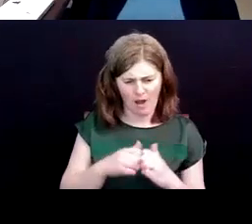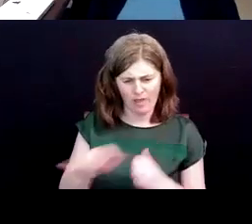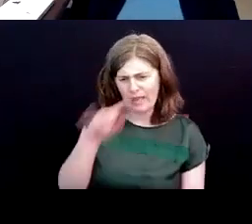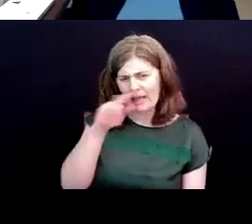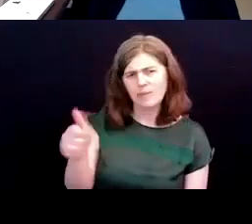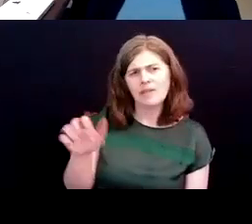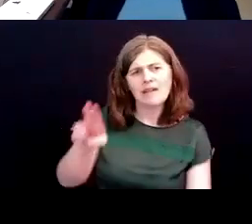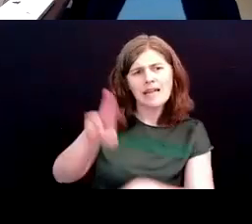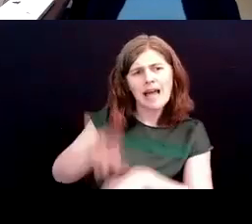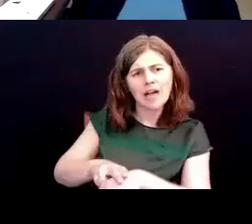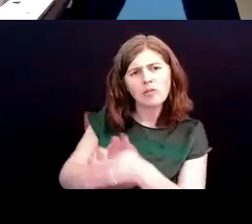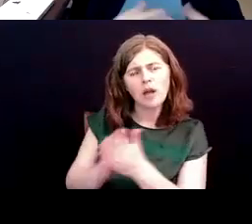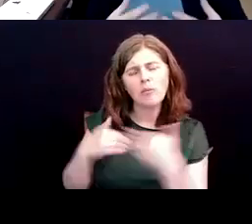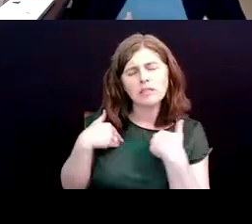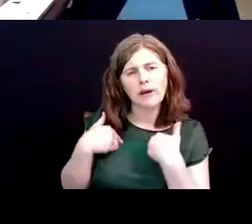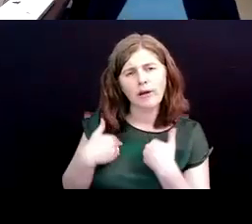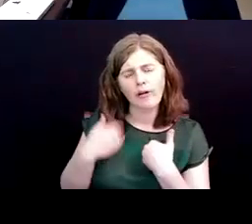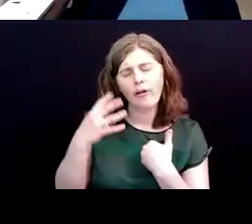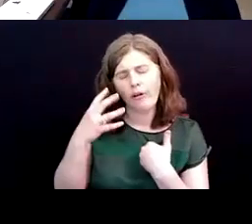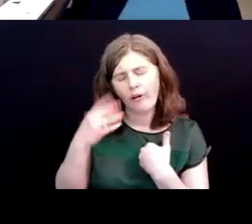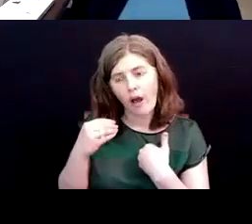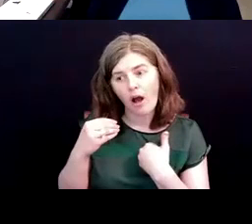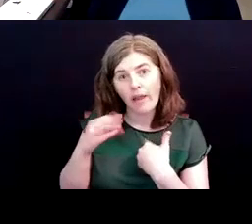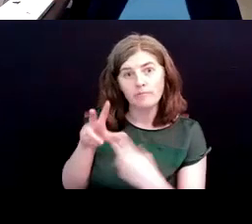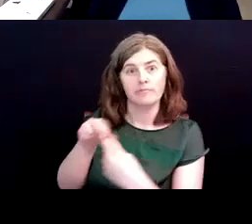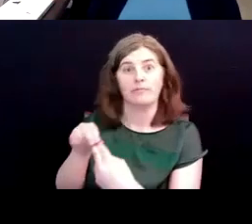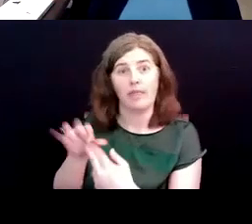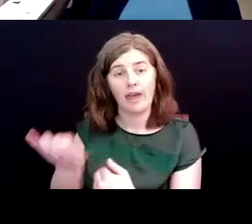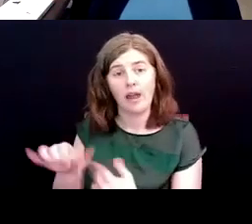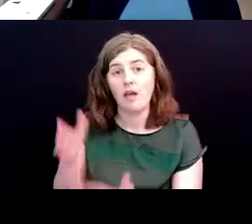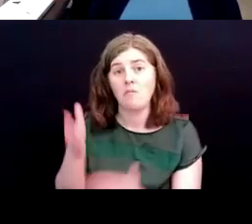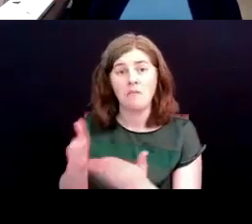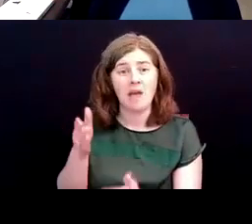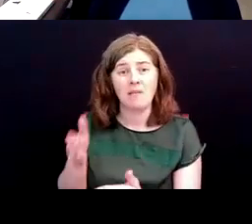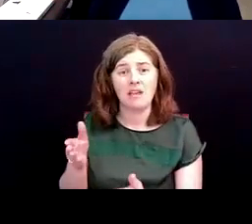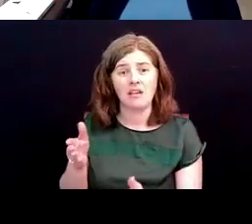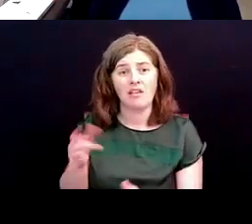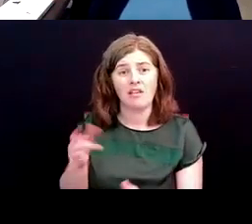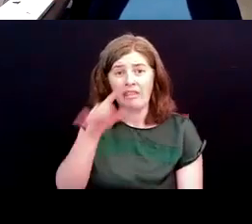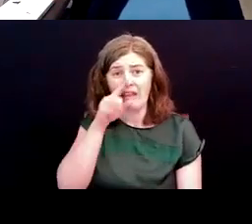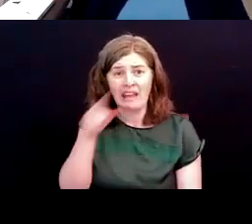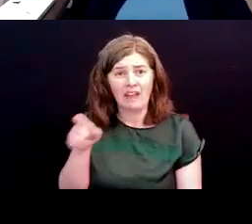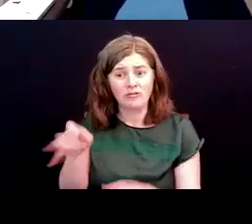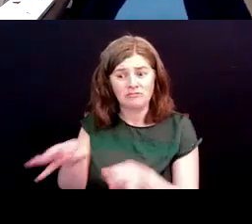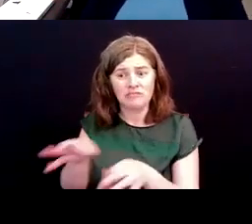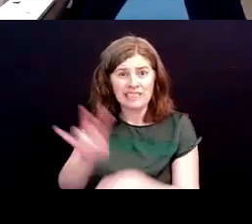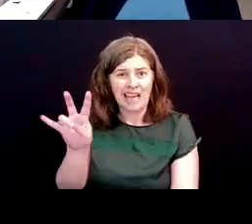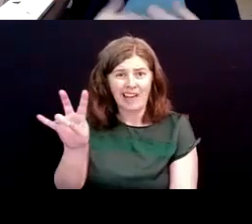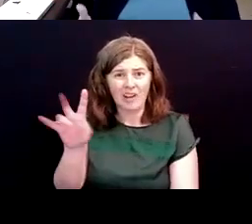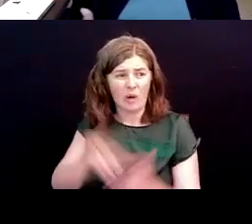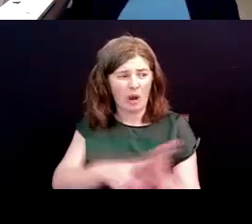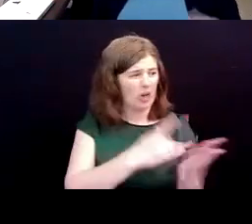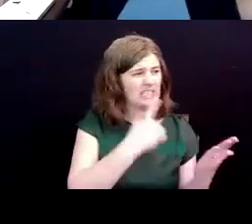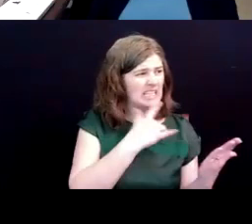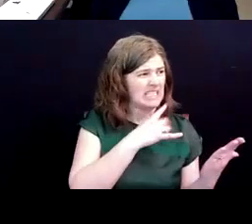get sleepy, and map onto that. So maybe it isn't that your child has to go to bed at 7 just because that's what a book said or your